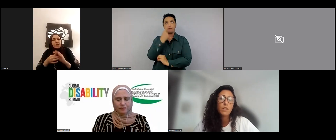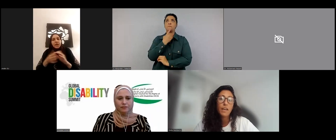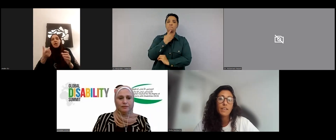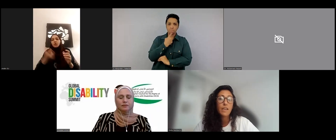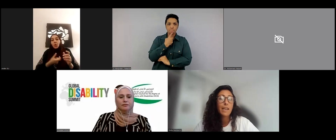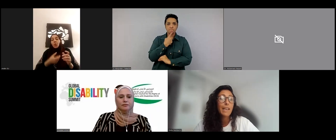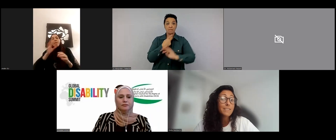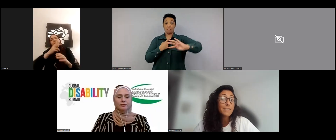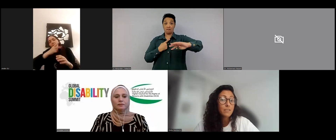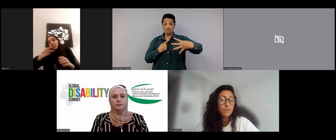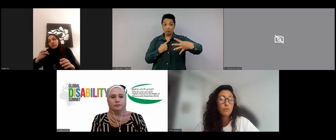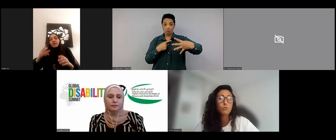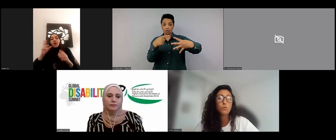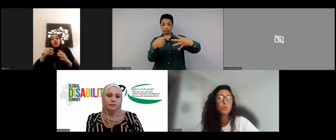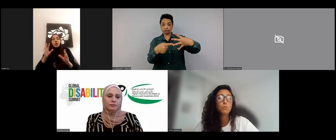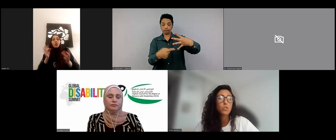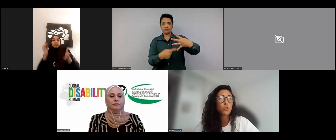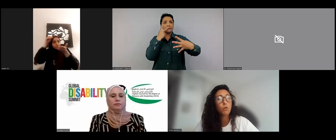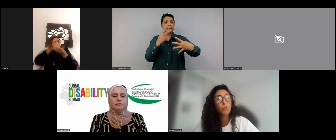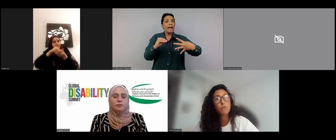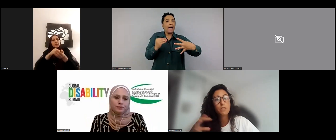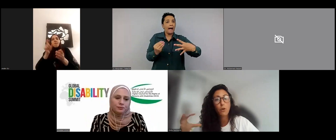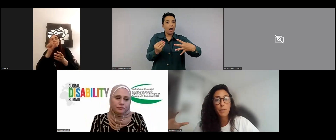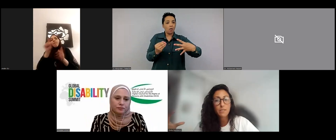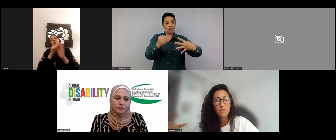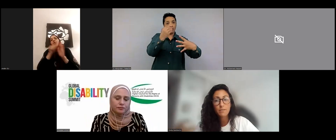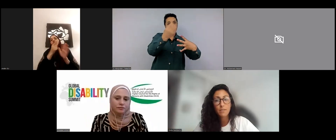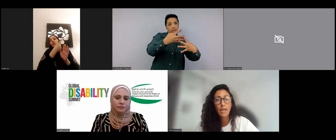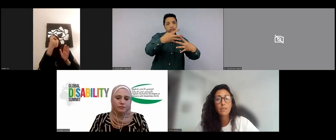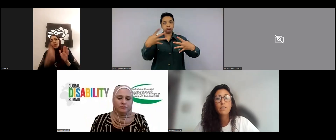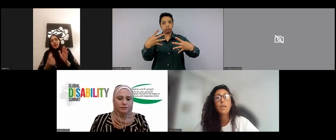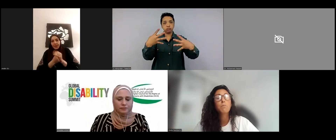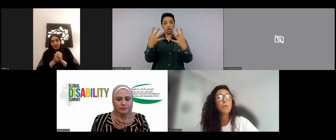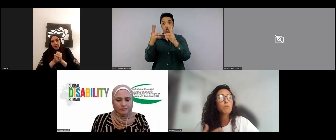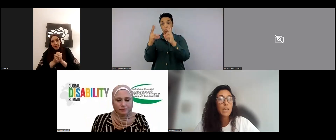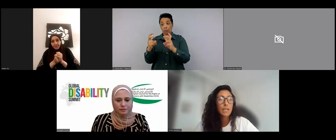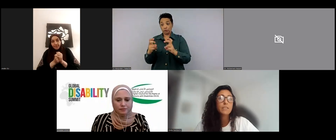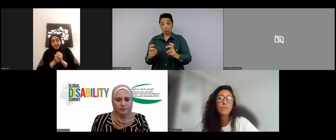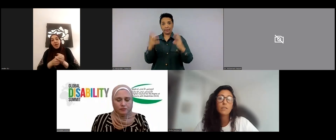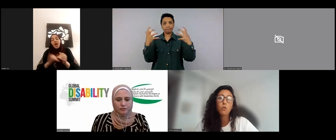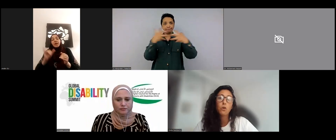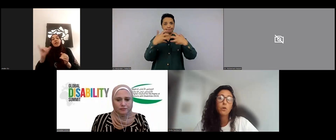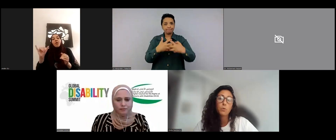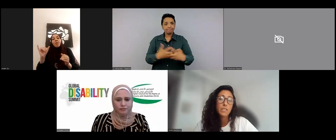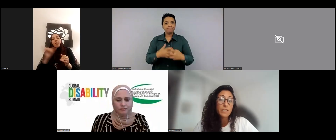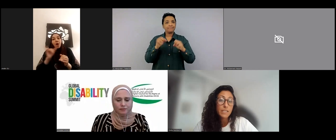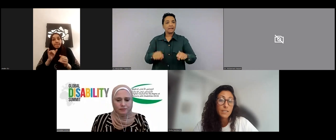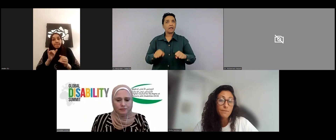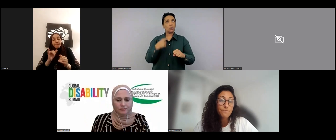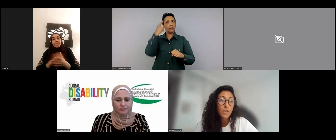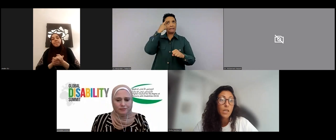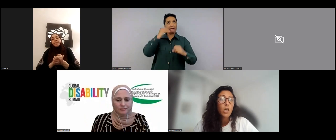used as a lens through which all of the topics can be looked at or